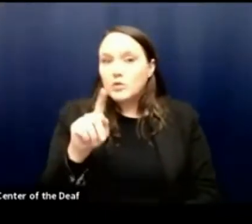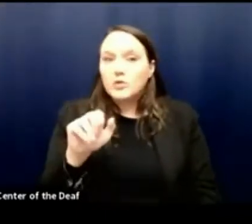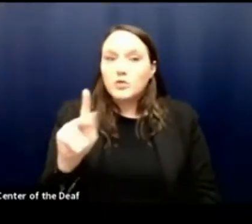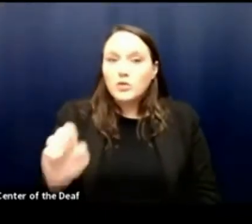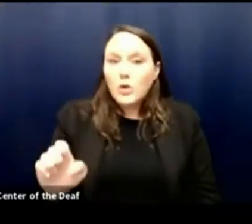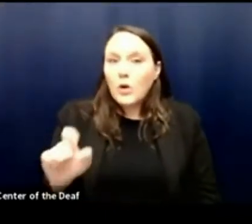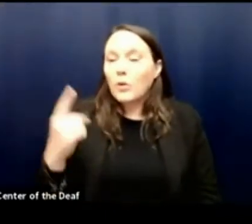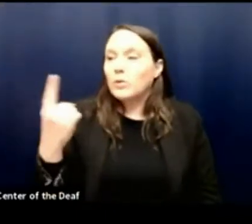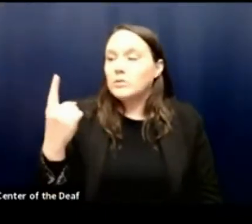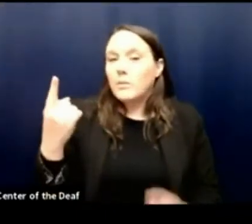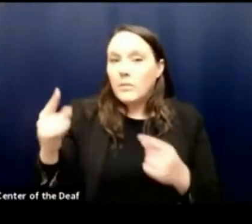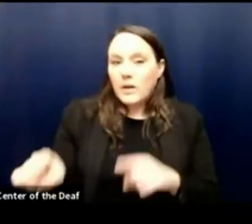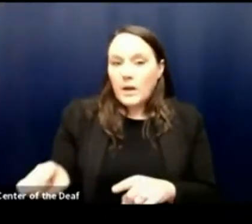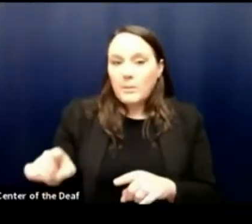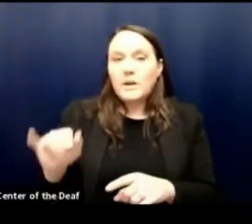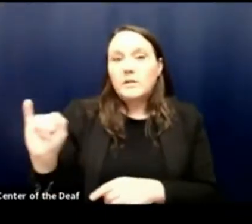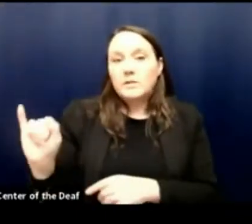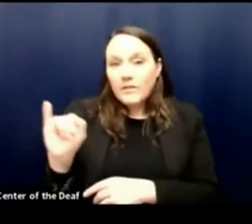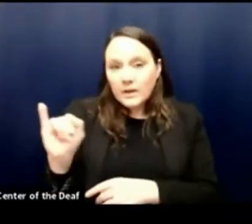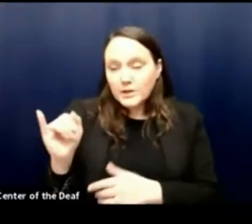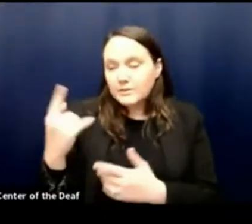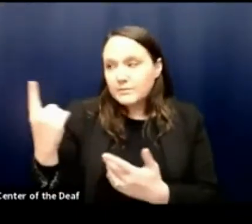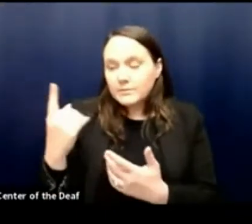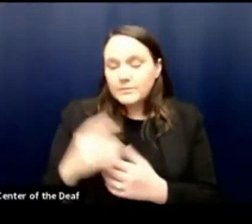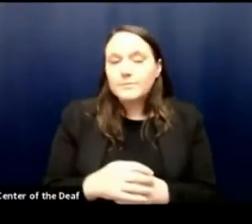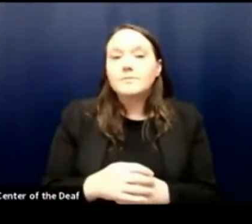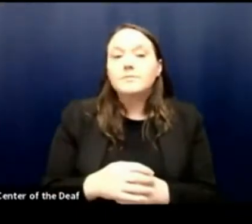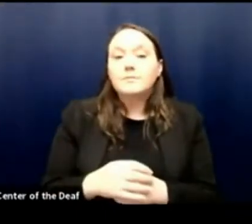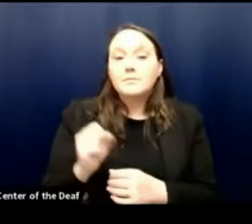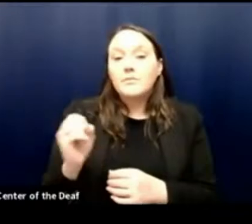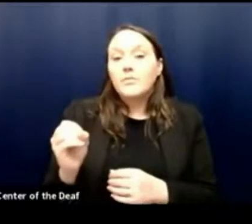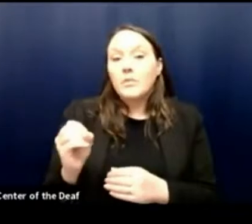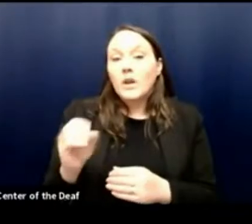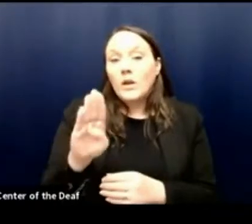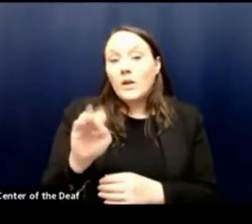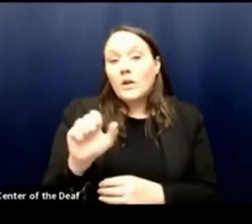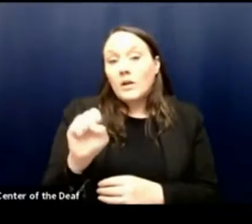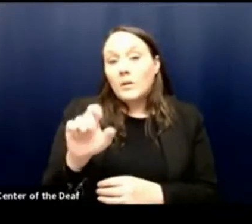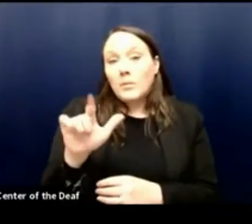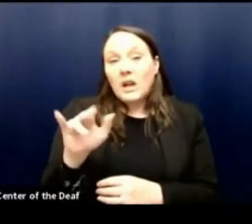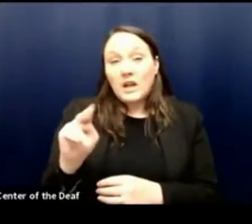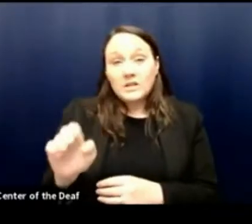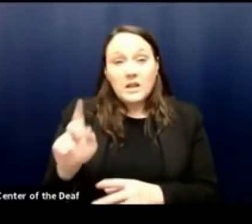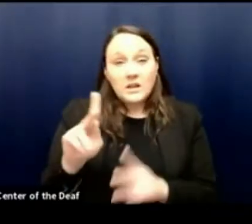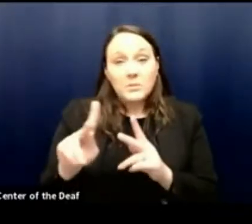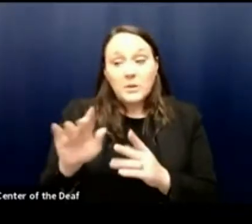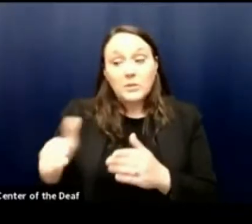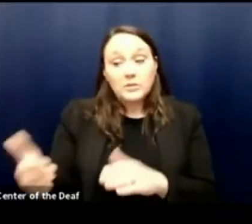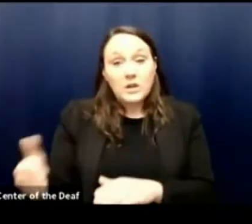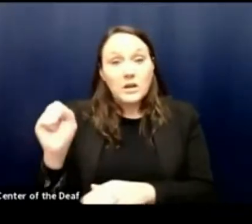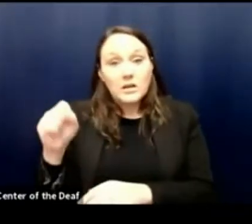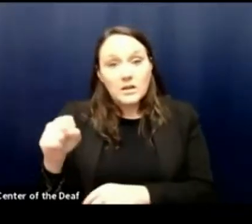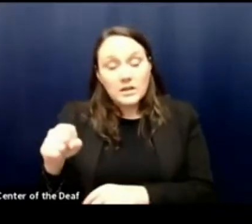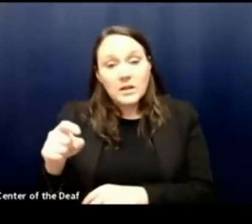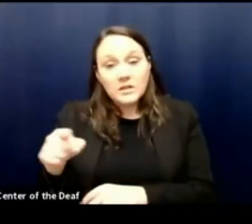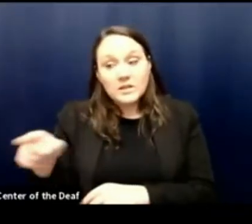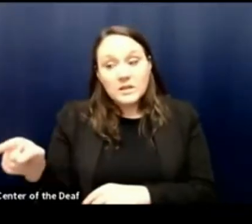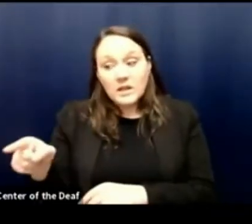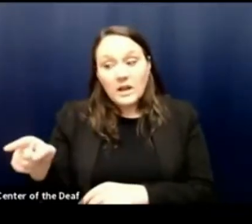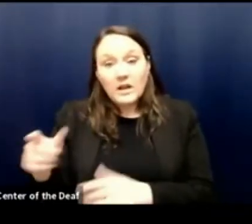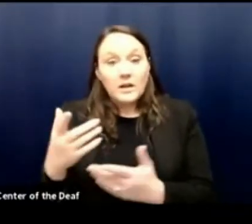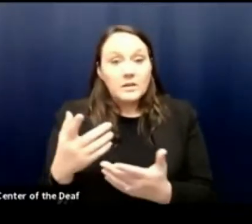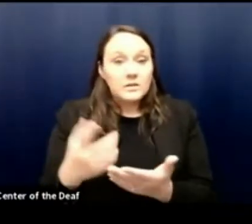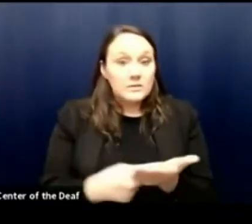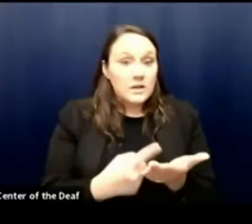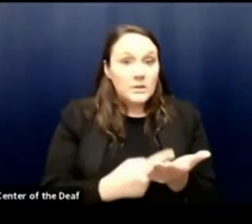happens, infection. So there's a baseline of people that die, and sometimes people get a vaccine and